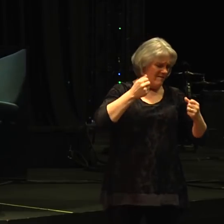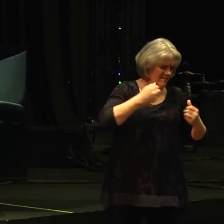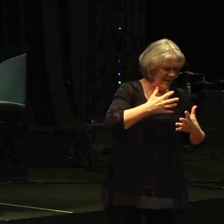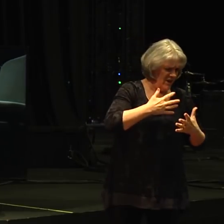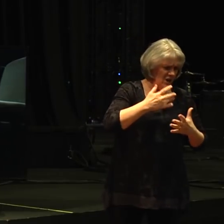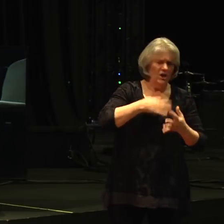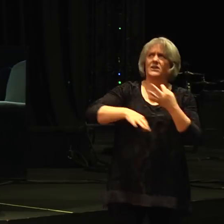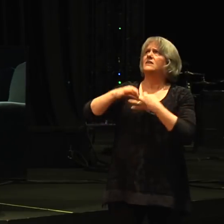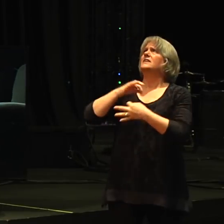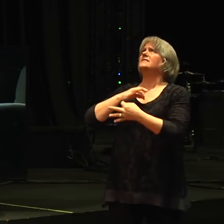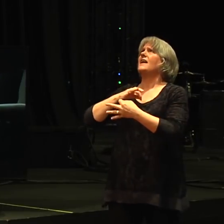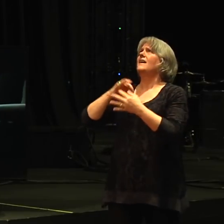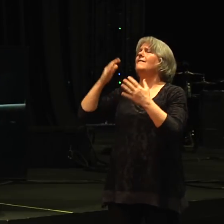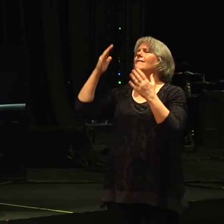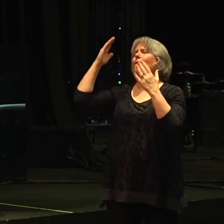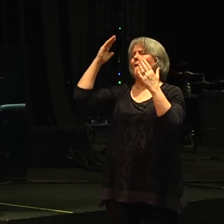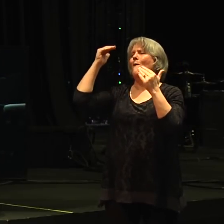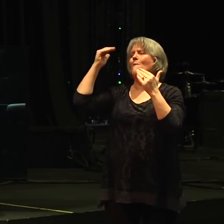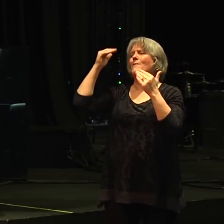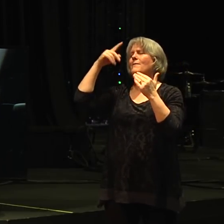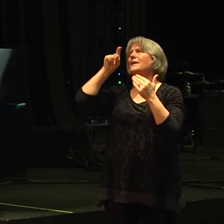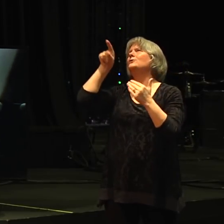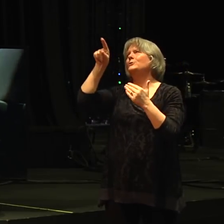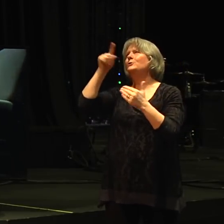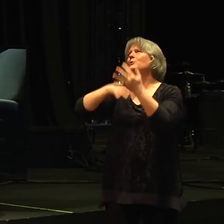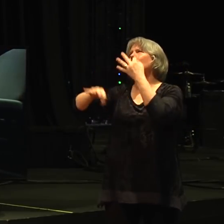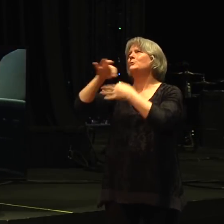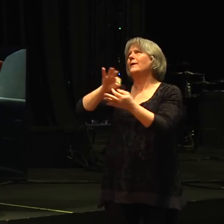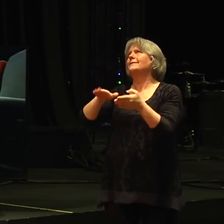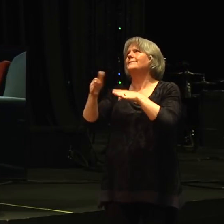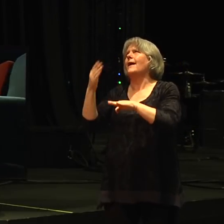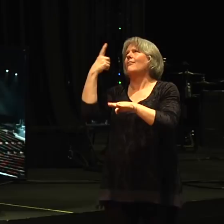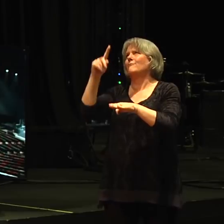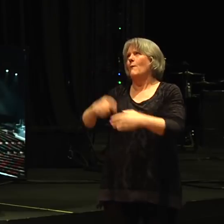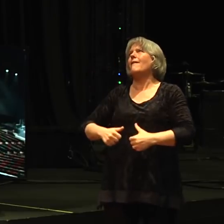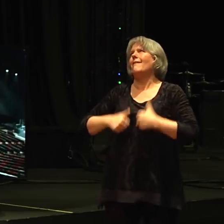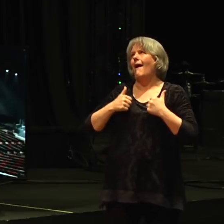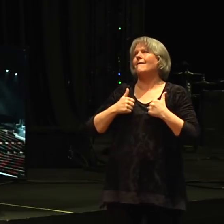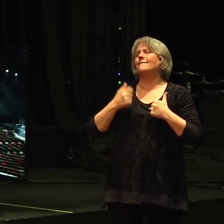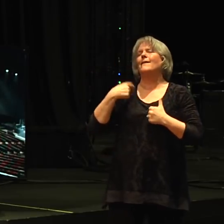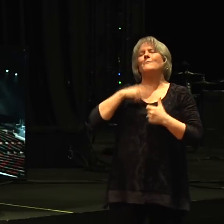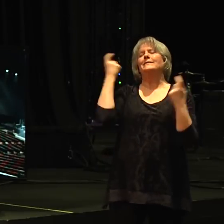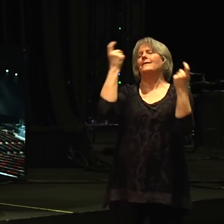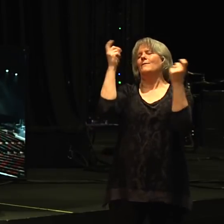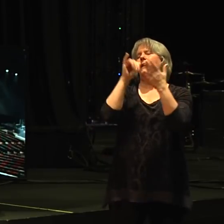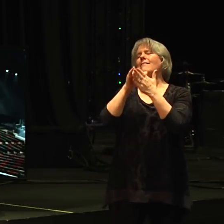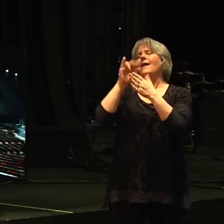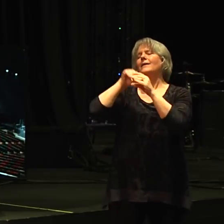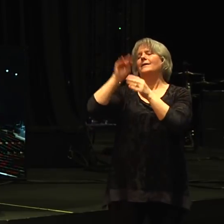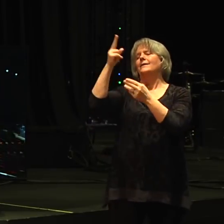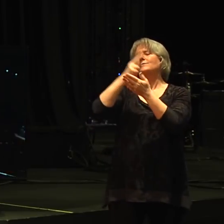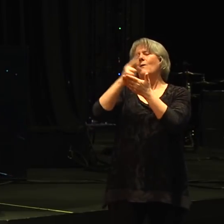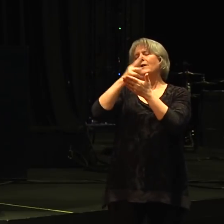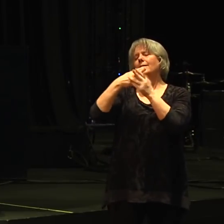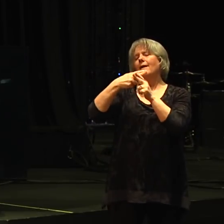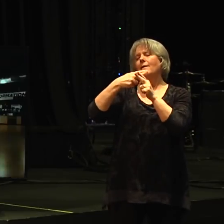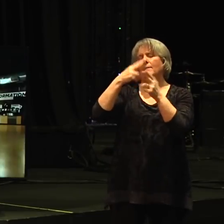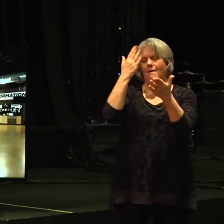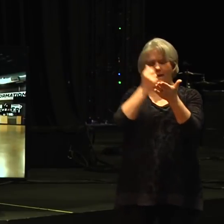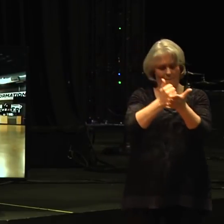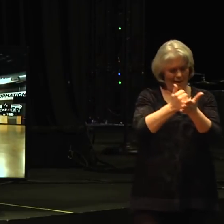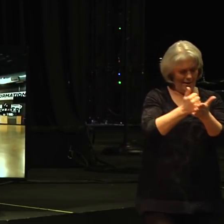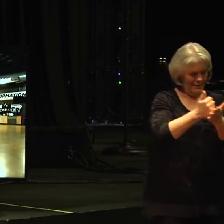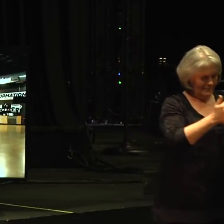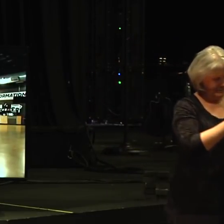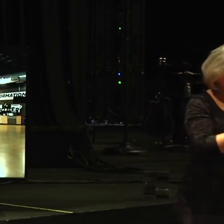in Jesus, you traded death for life. And that's who we're celebrating right now. And it's in his holy name that I pray. Amen.